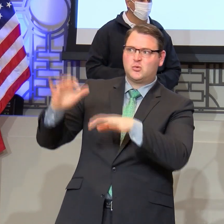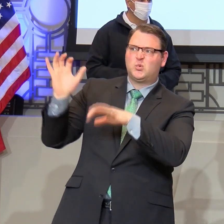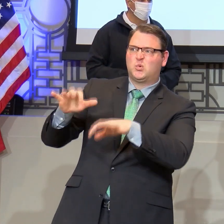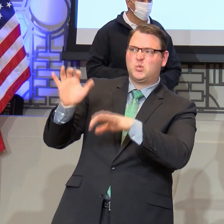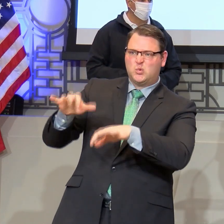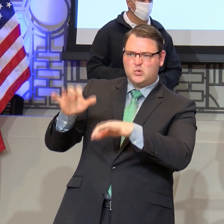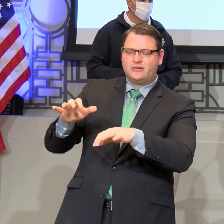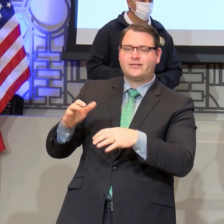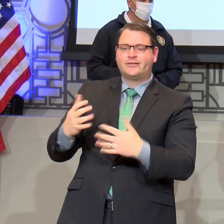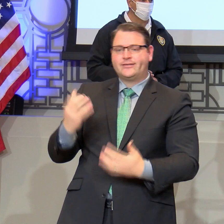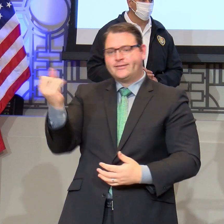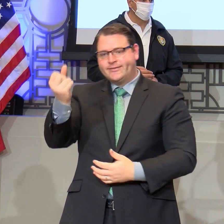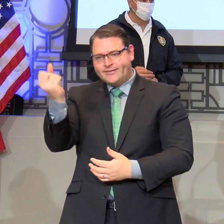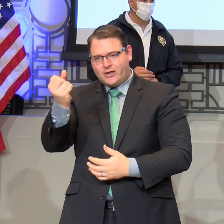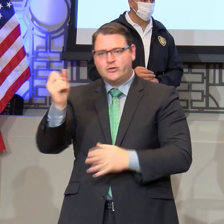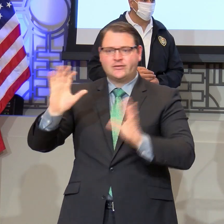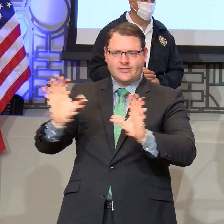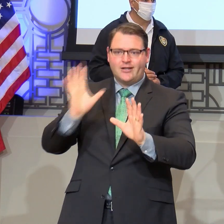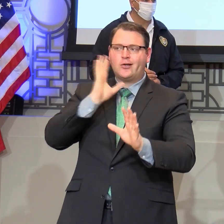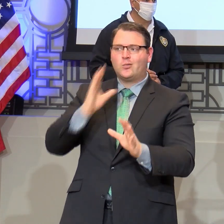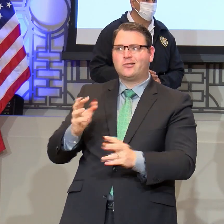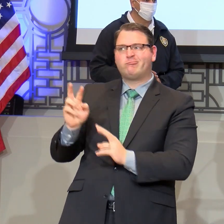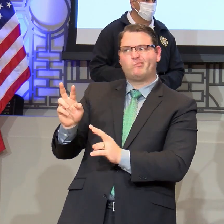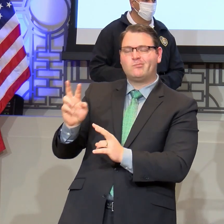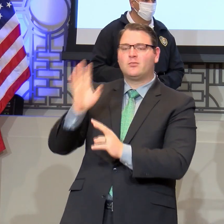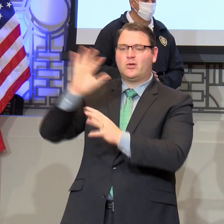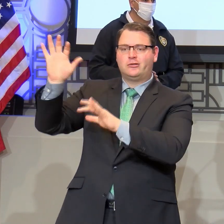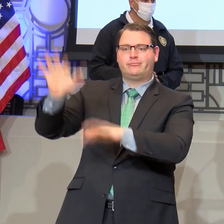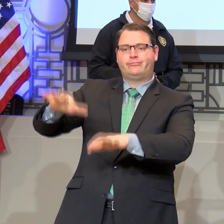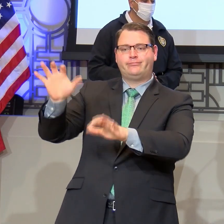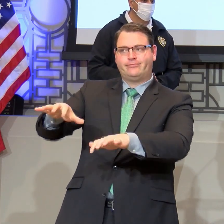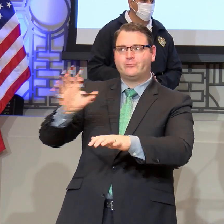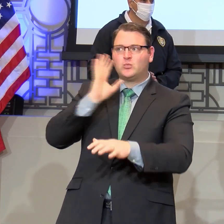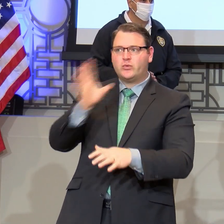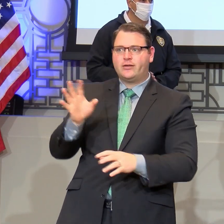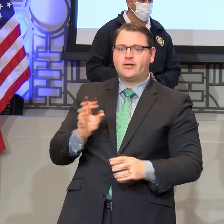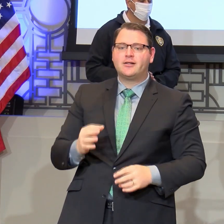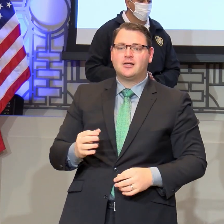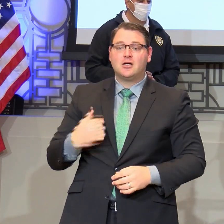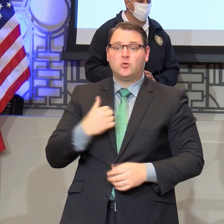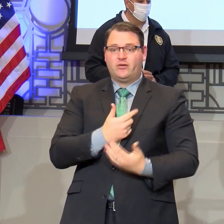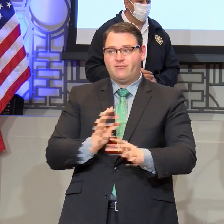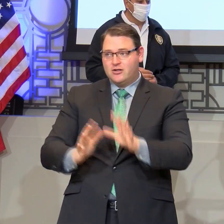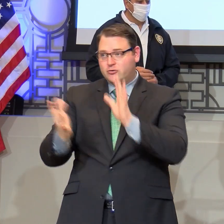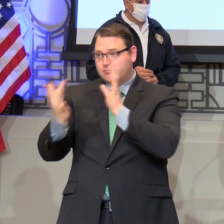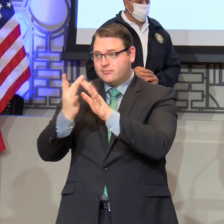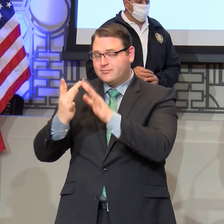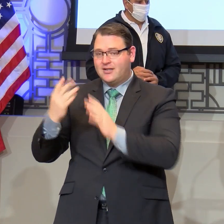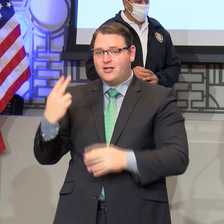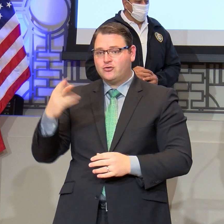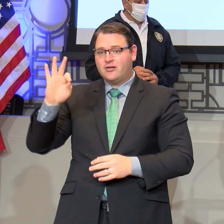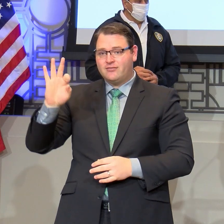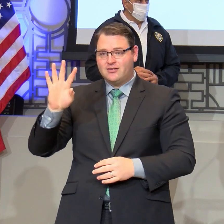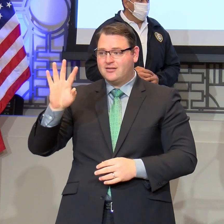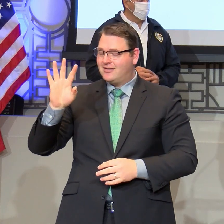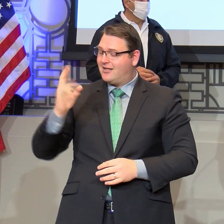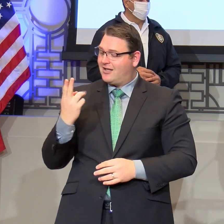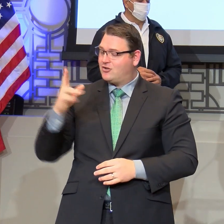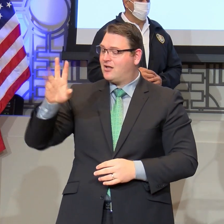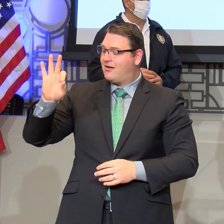Sunday. We've been in contact with HPD, HFD, and Public Works to make sure we have proper resources in